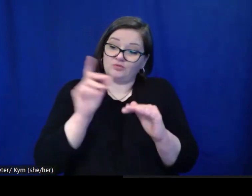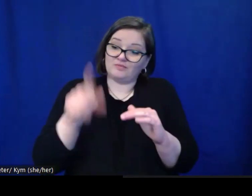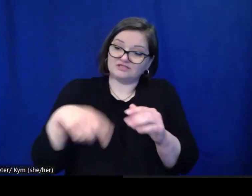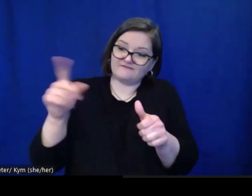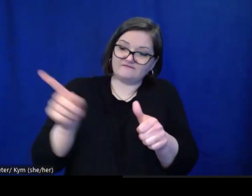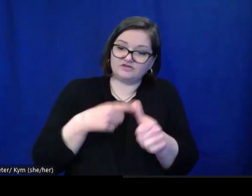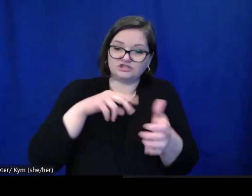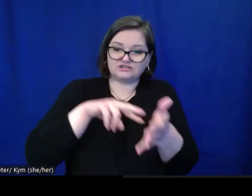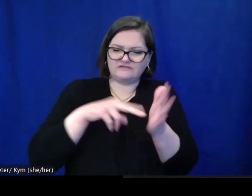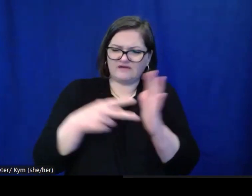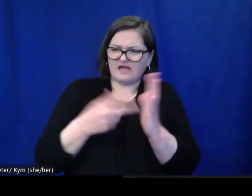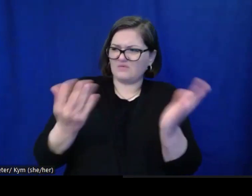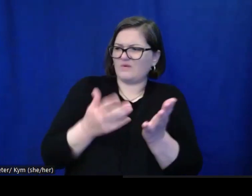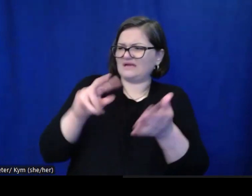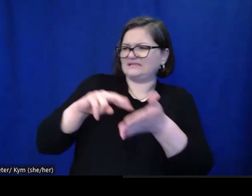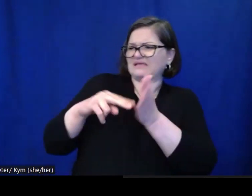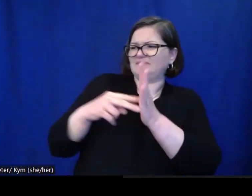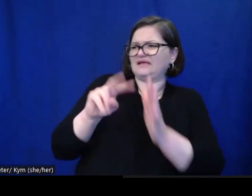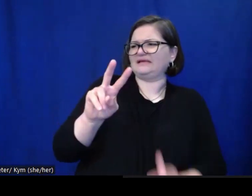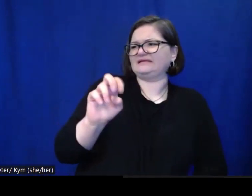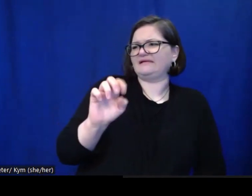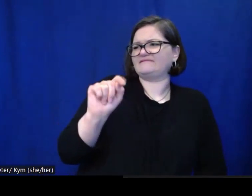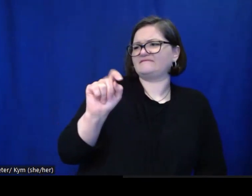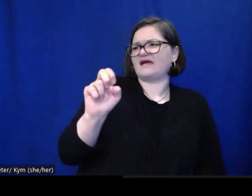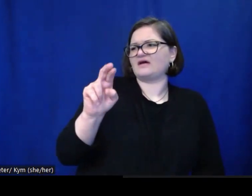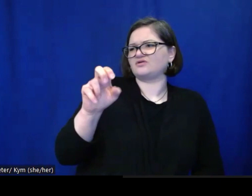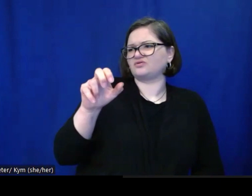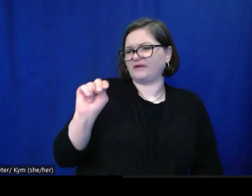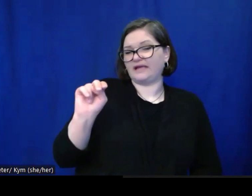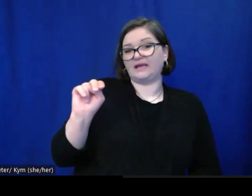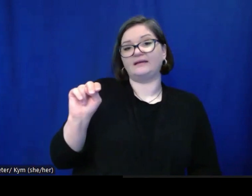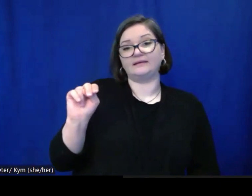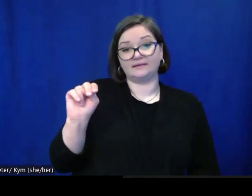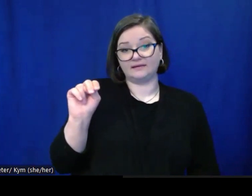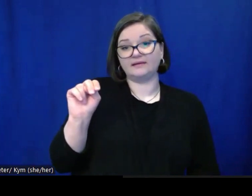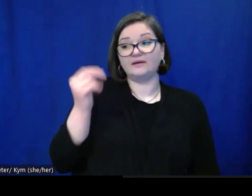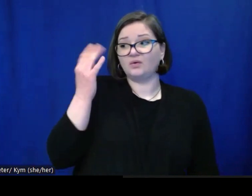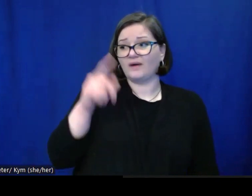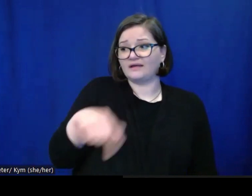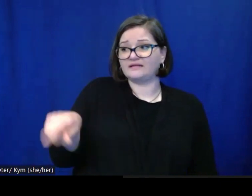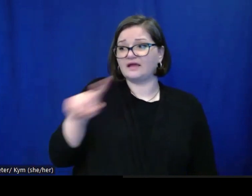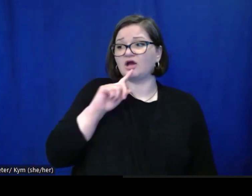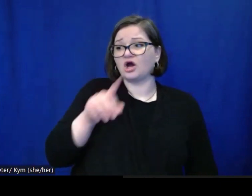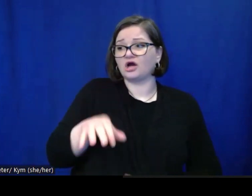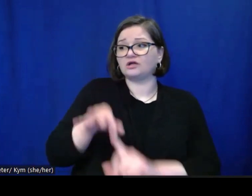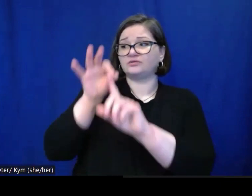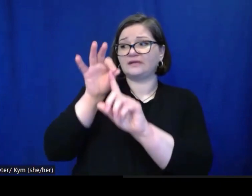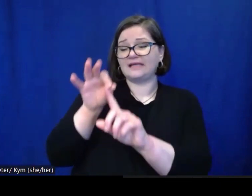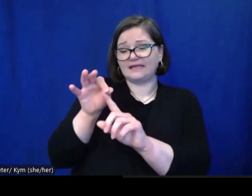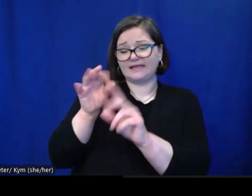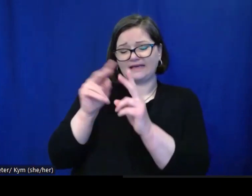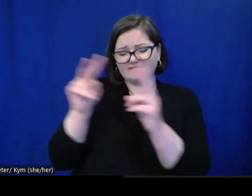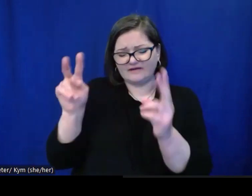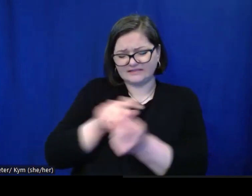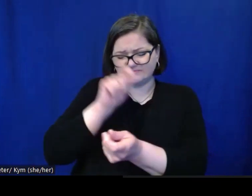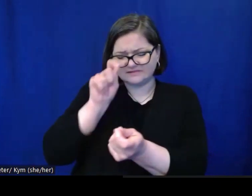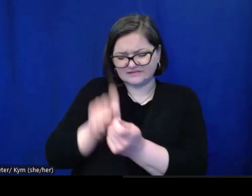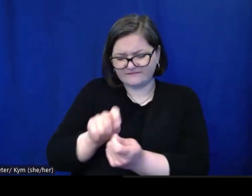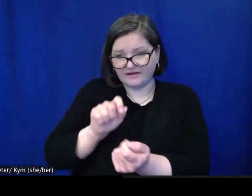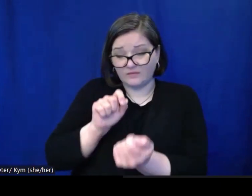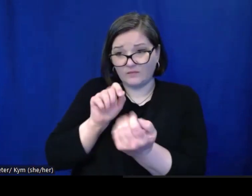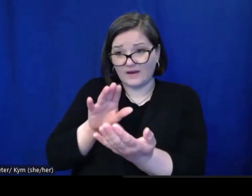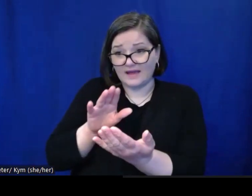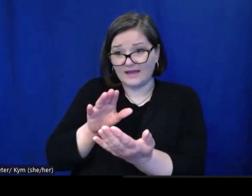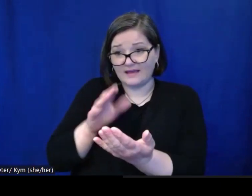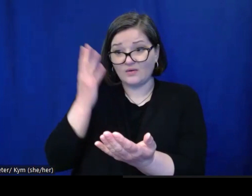veterans, okay? Because veterans are unique in a very specific way, as they could be